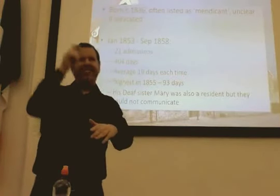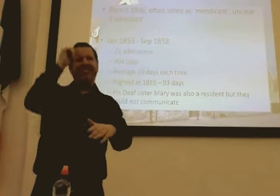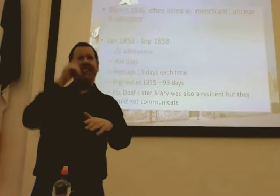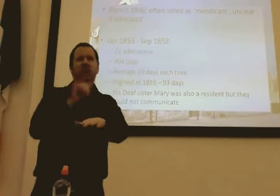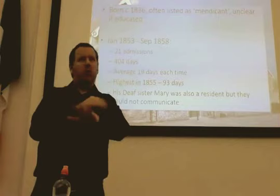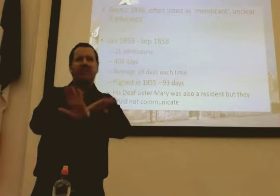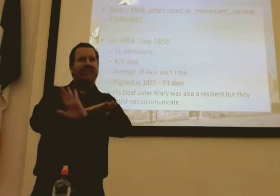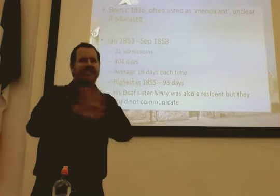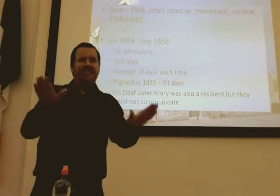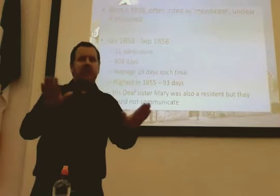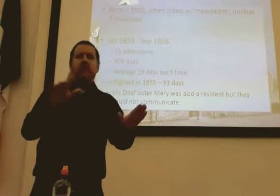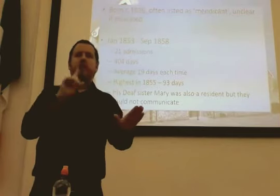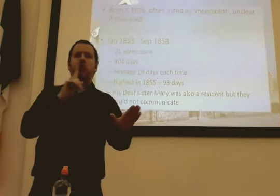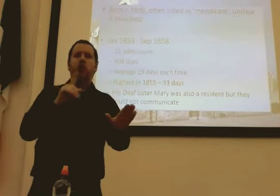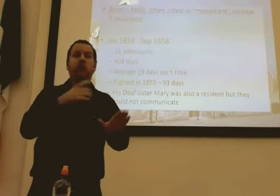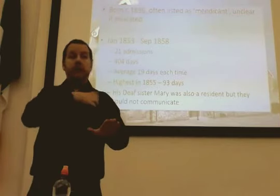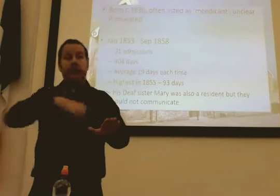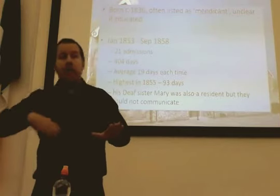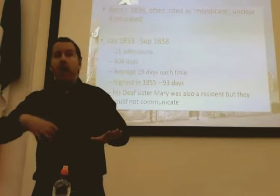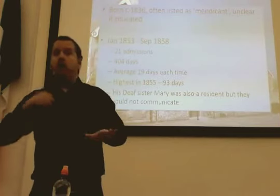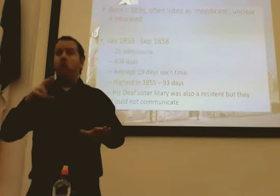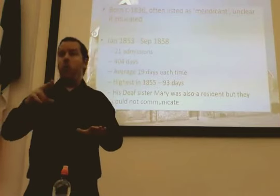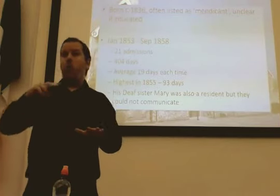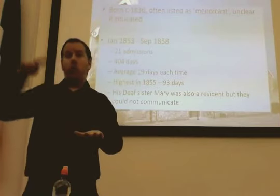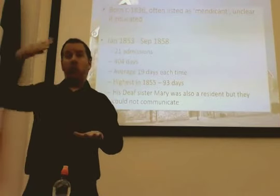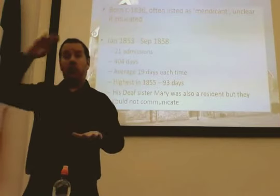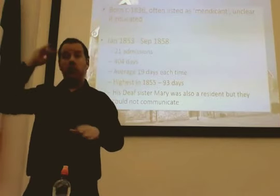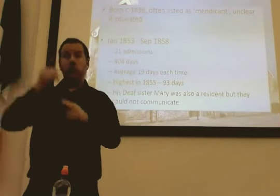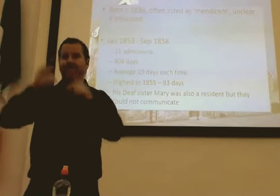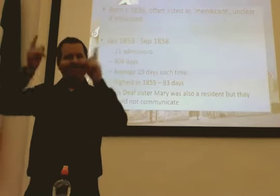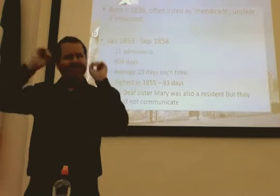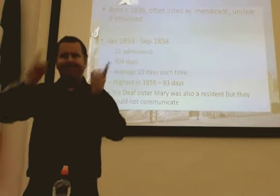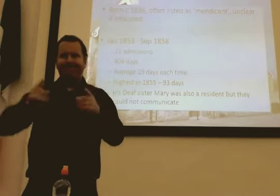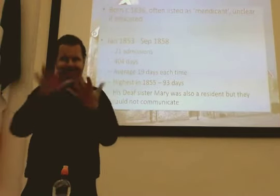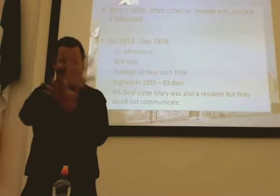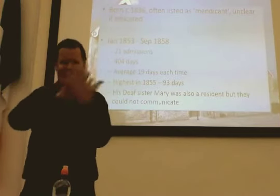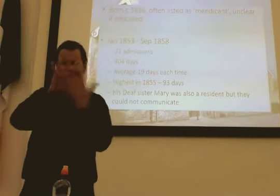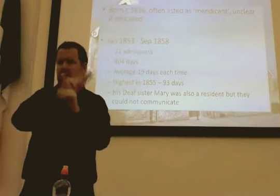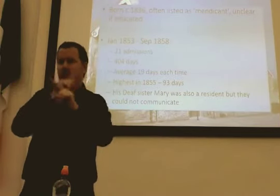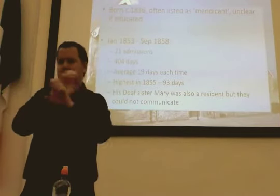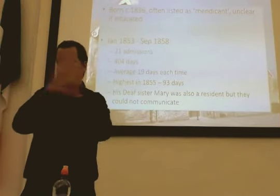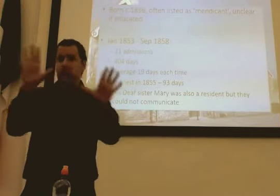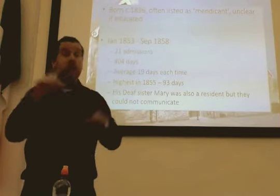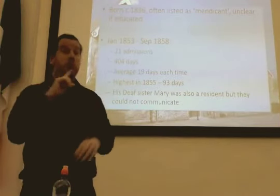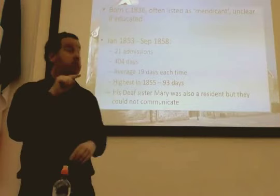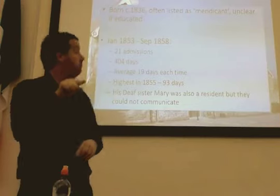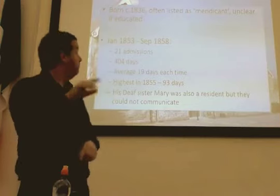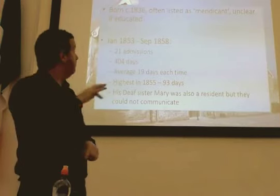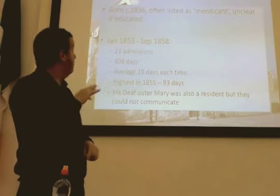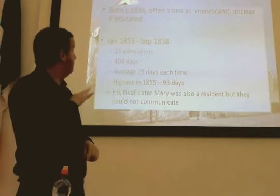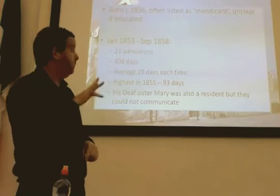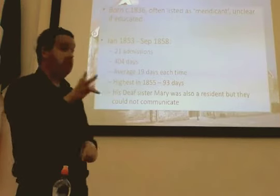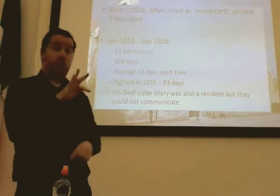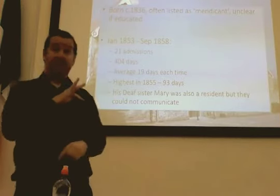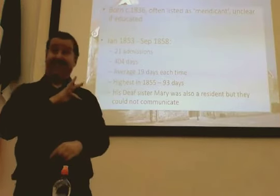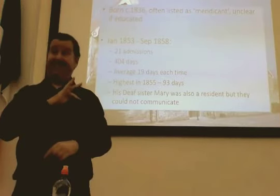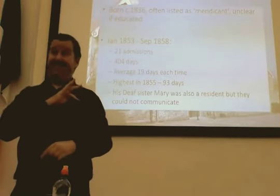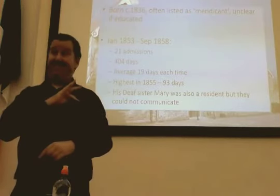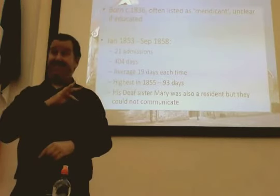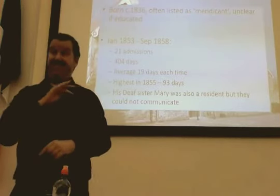who I think he didn't go to St. Joseph's, but he would have went to a deaf school. I don't know where it was, but Claremont, it's not very clear.